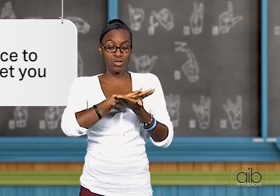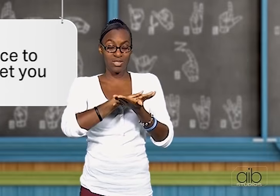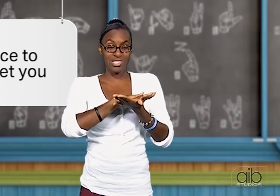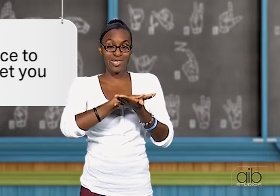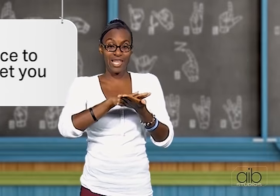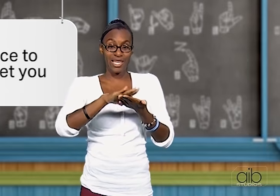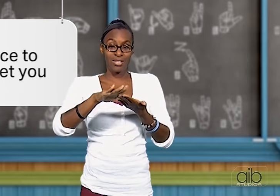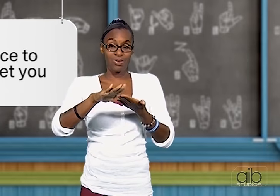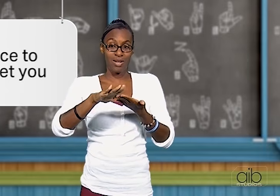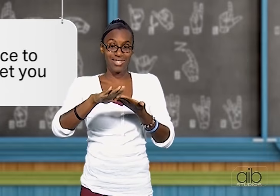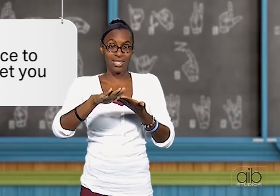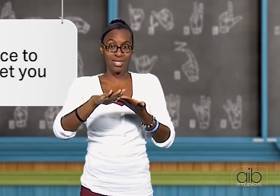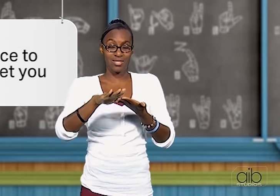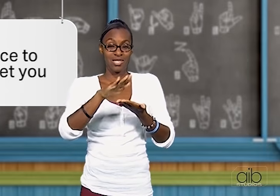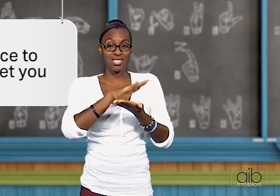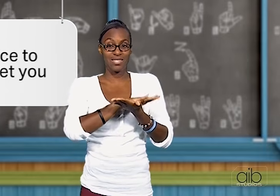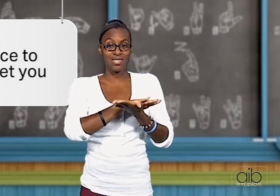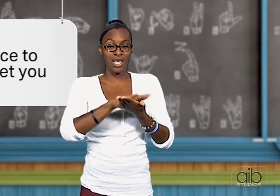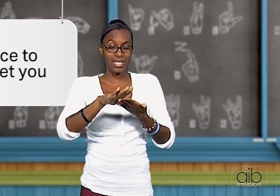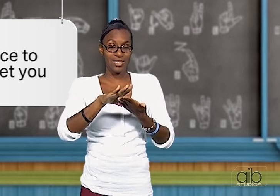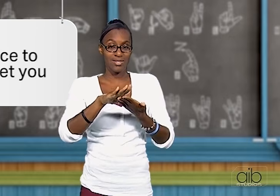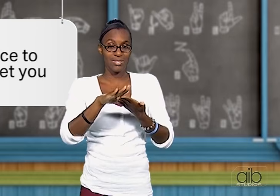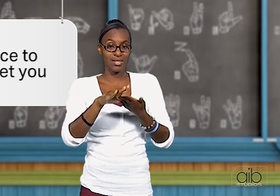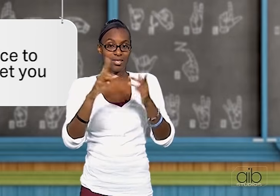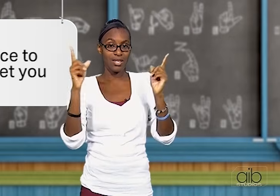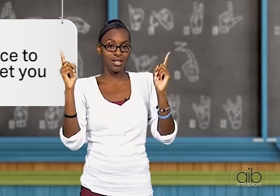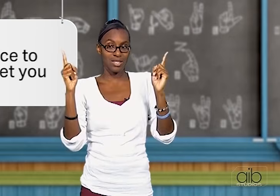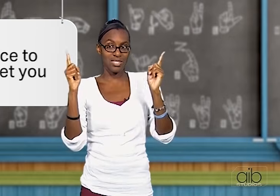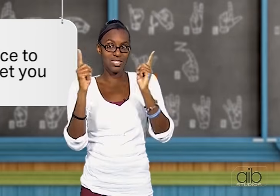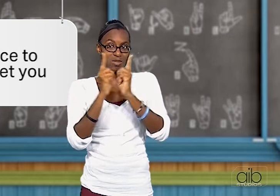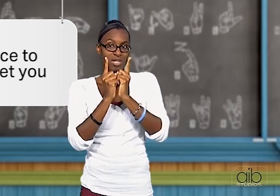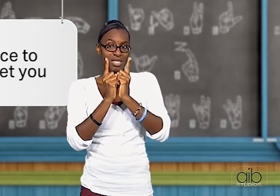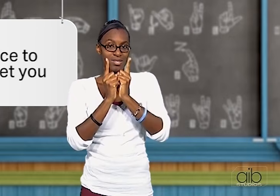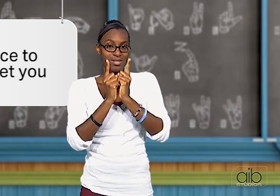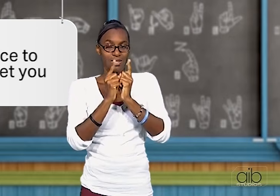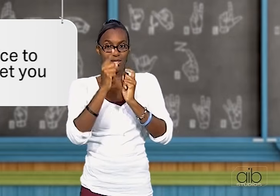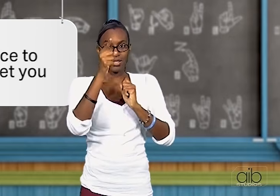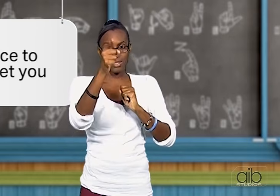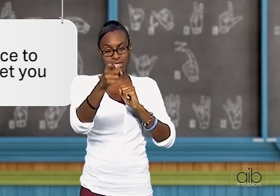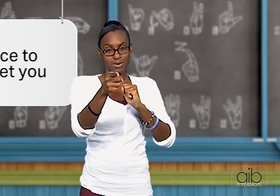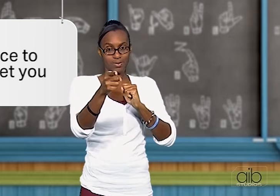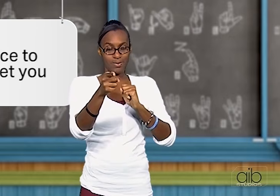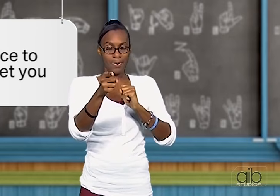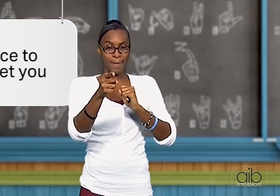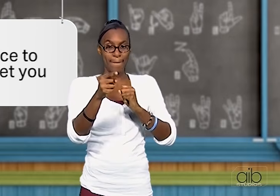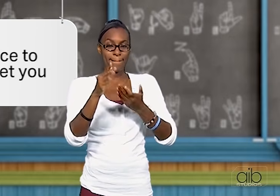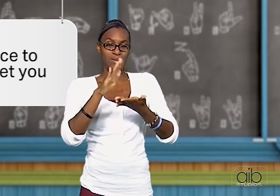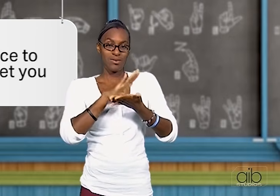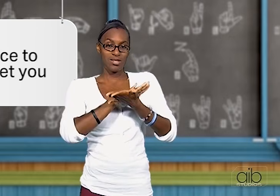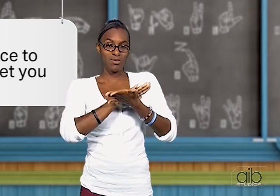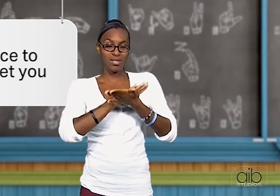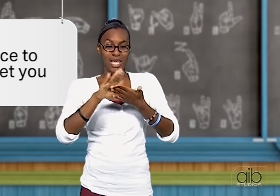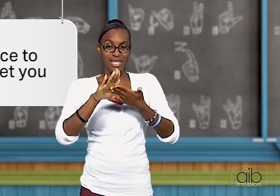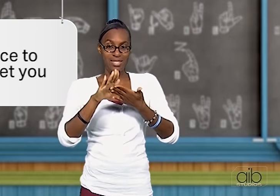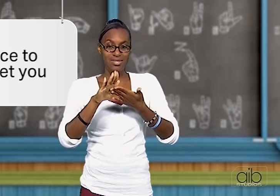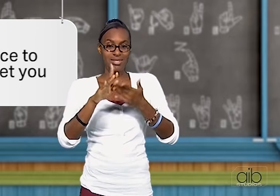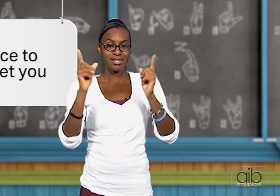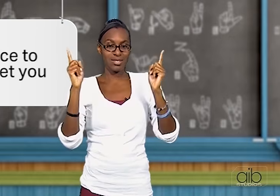going to slide it across like this. So this is nice. This is to meet you. So nice